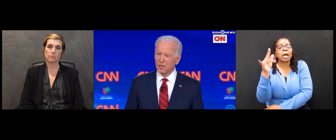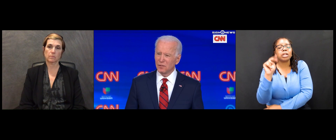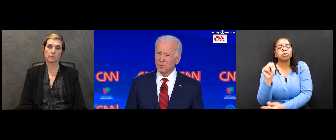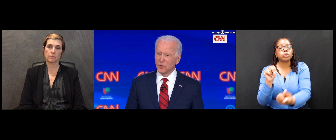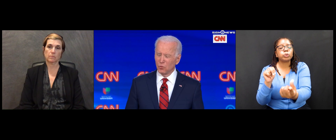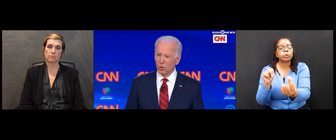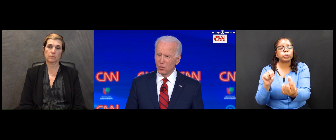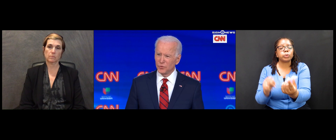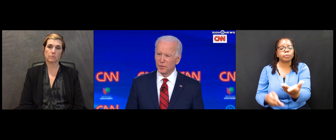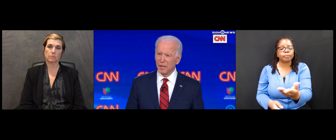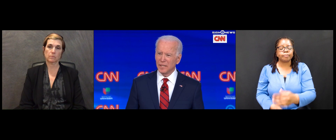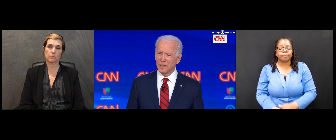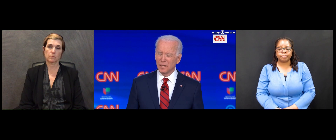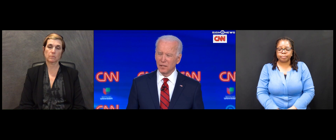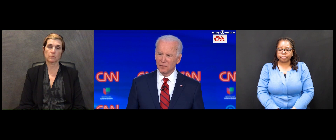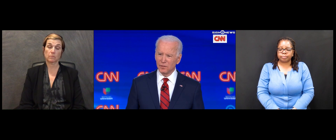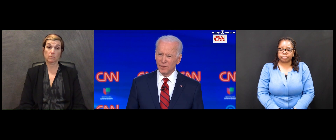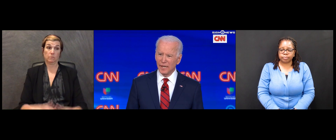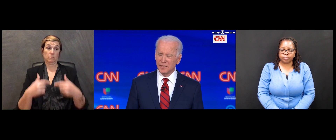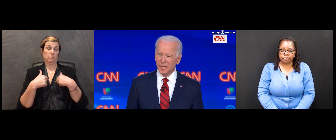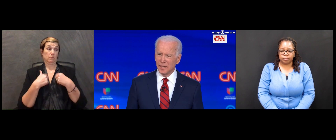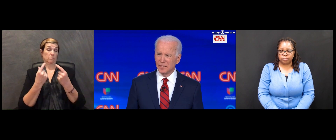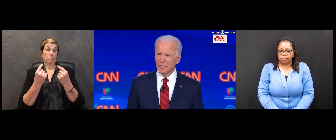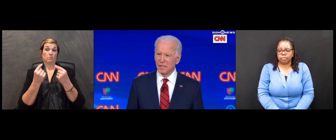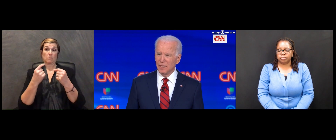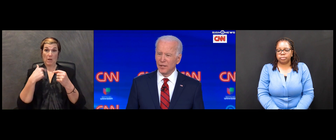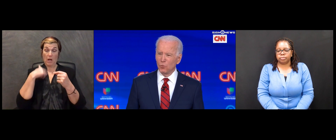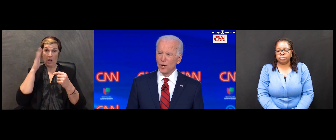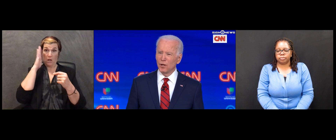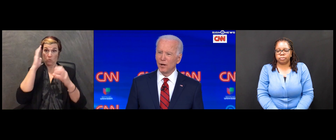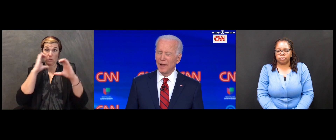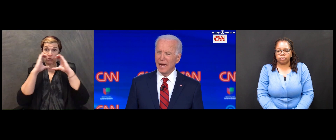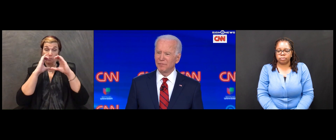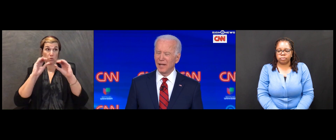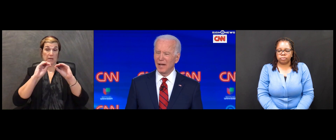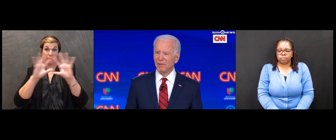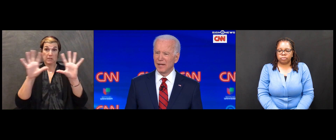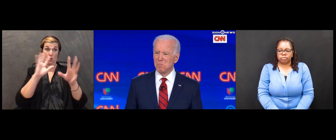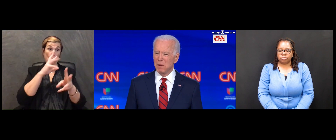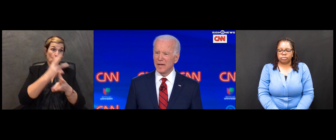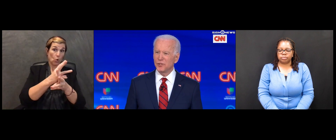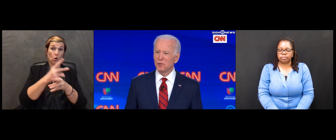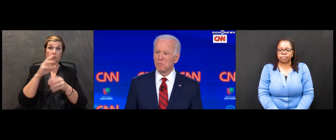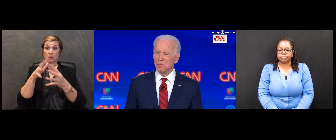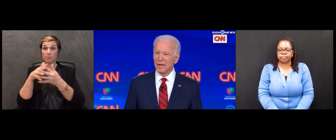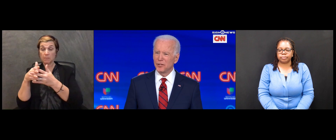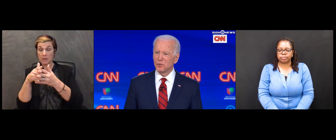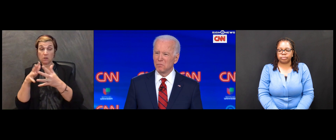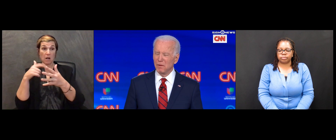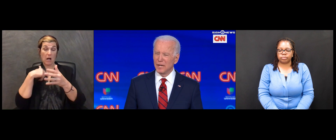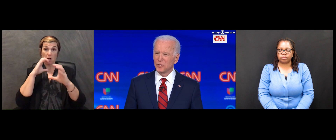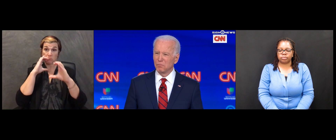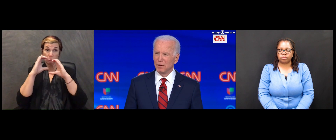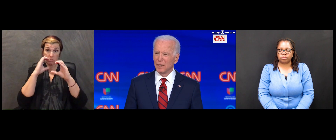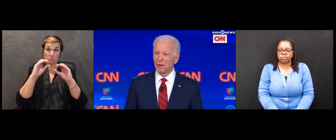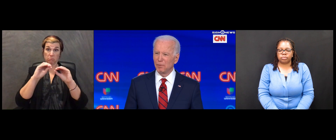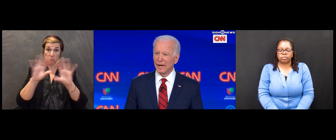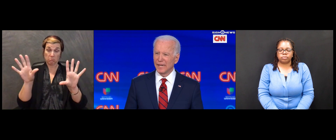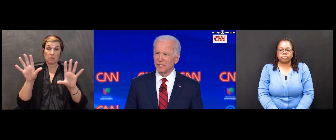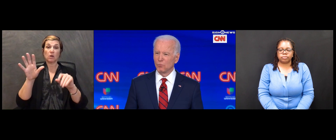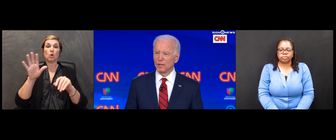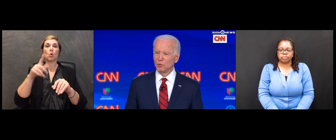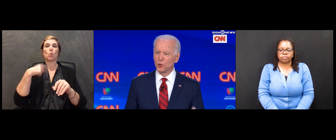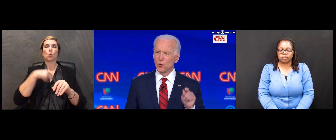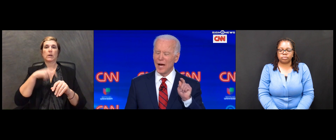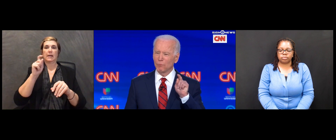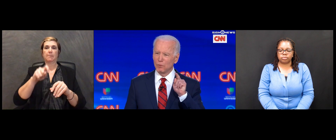it clear to the world and make it clear to the United States that we are going to have a major, major, major bailout